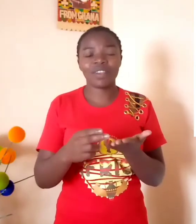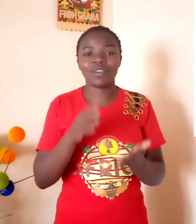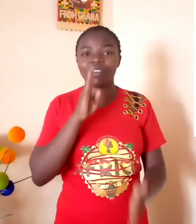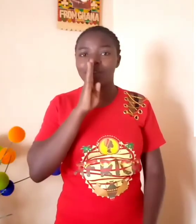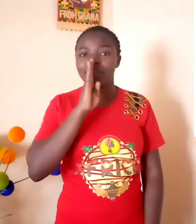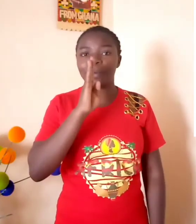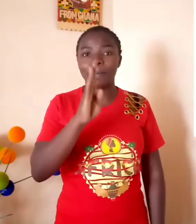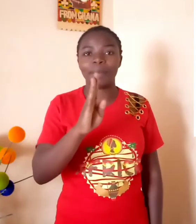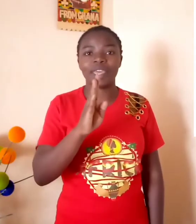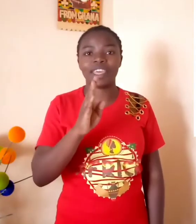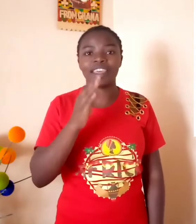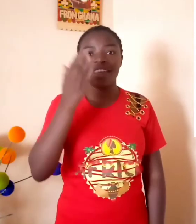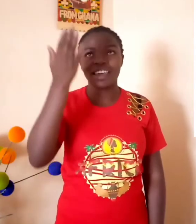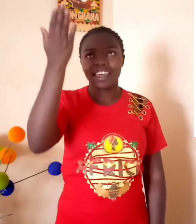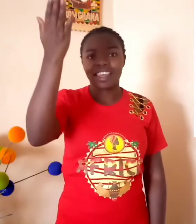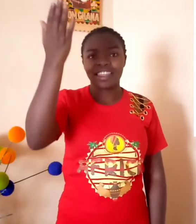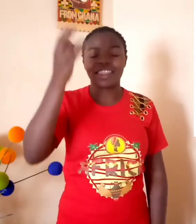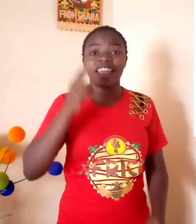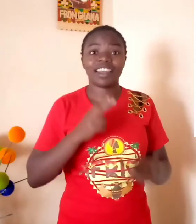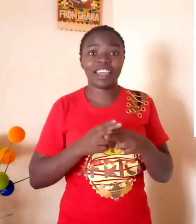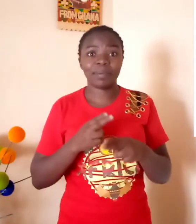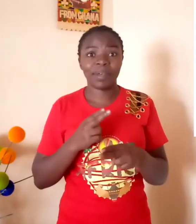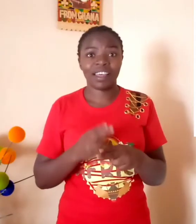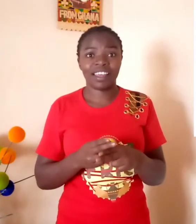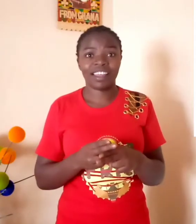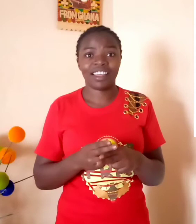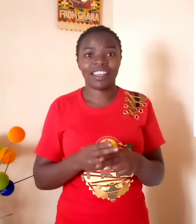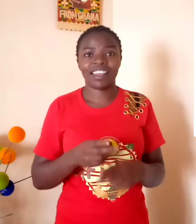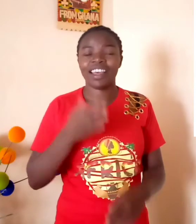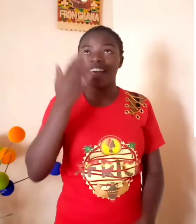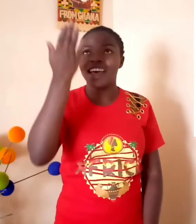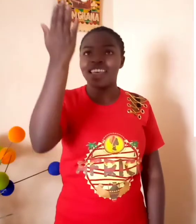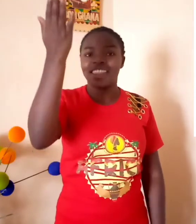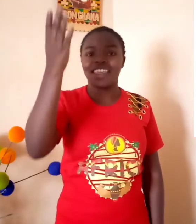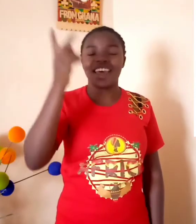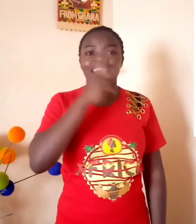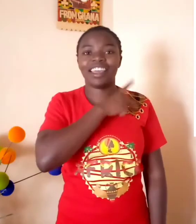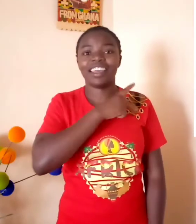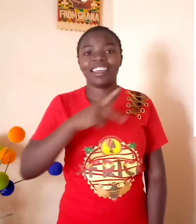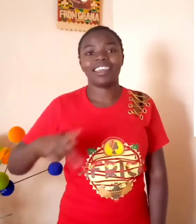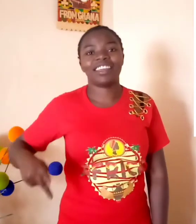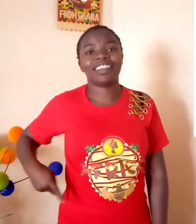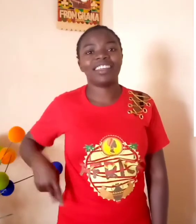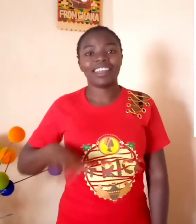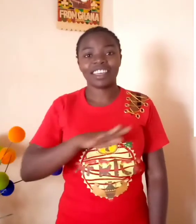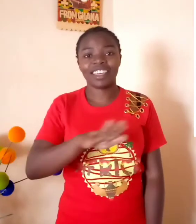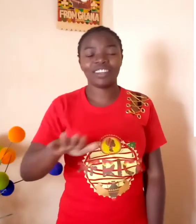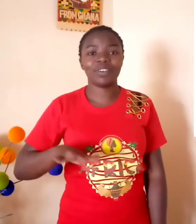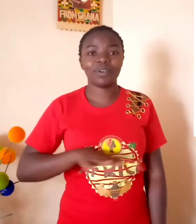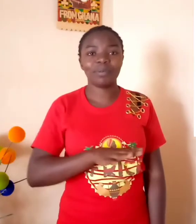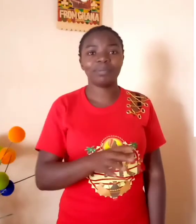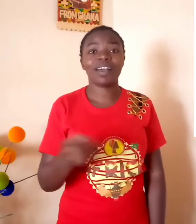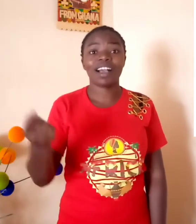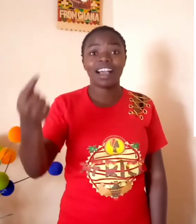hallowed be thy name. Thy kingdom